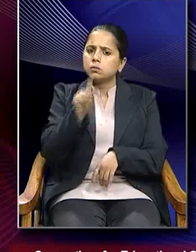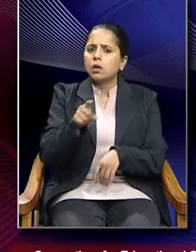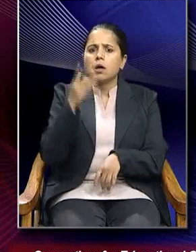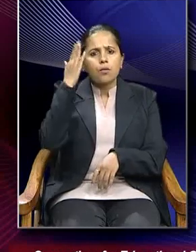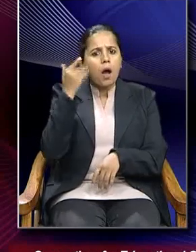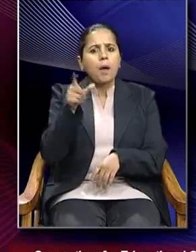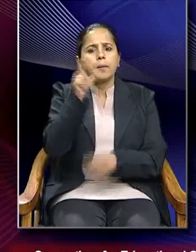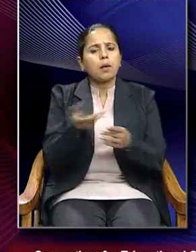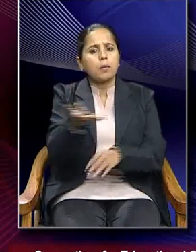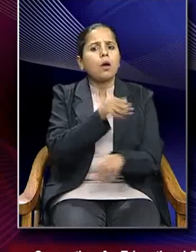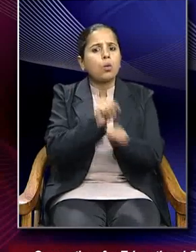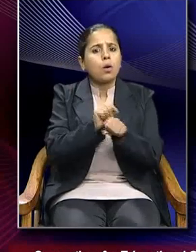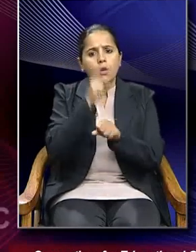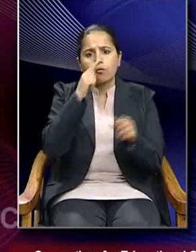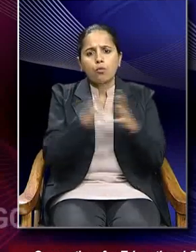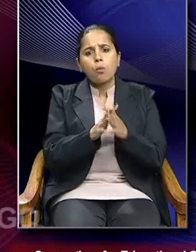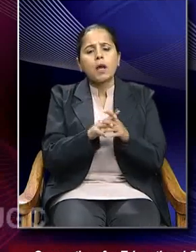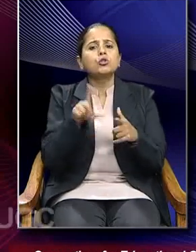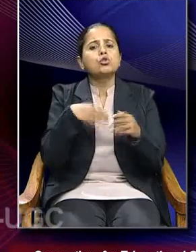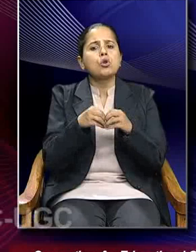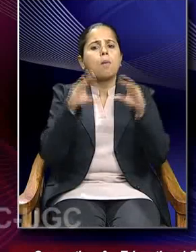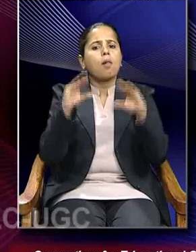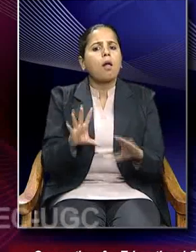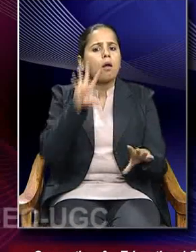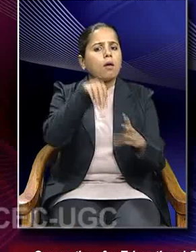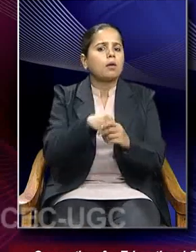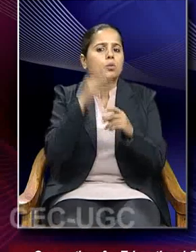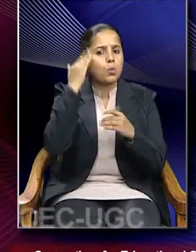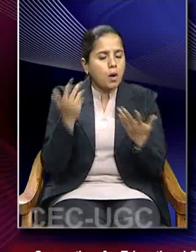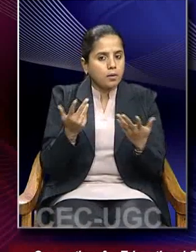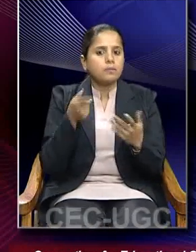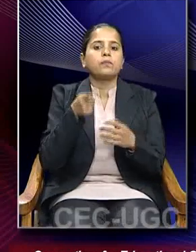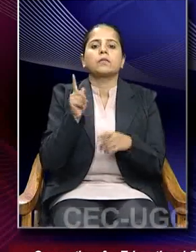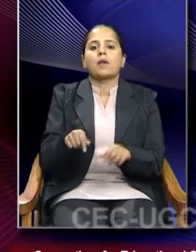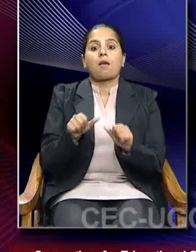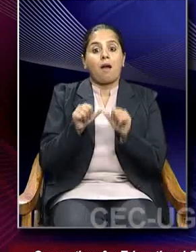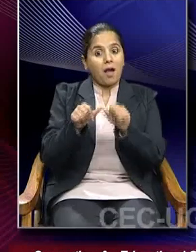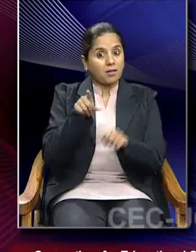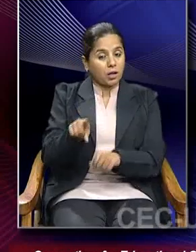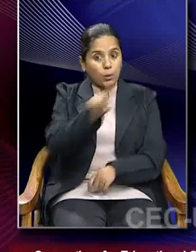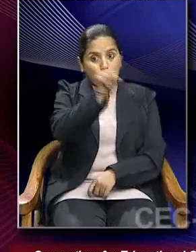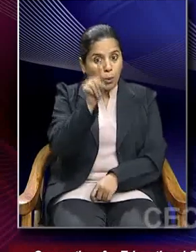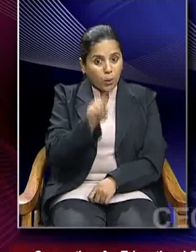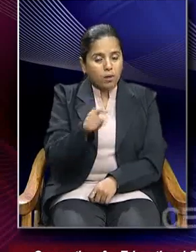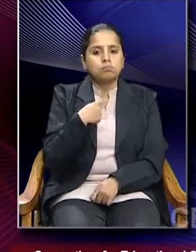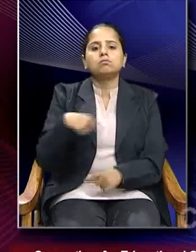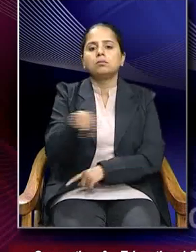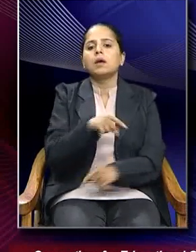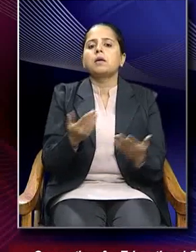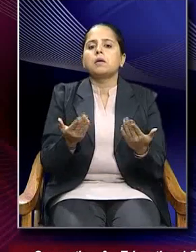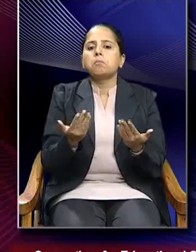workforce participation for women is low. So by trying to answer a question, we will be able